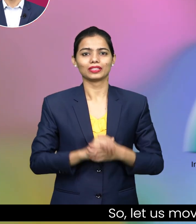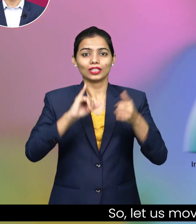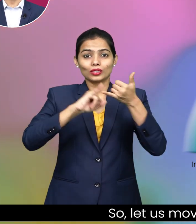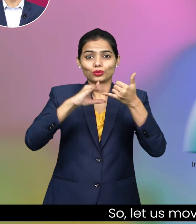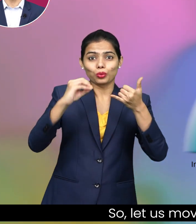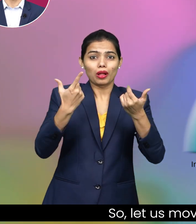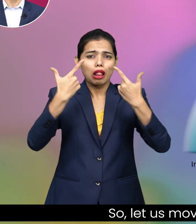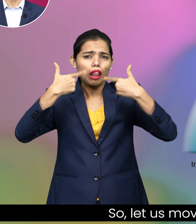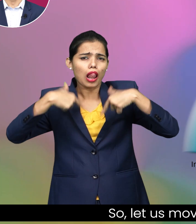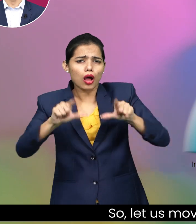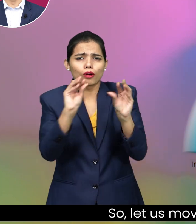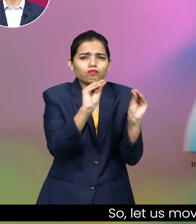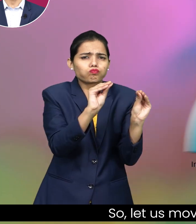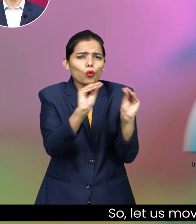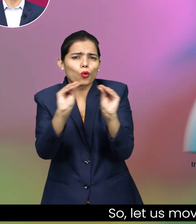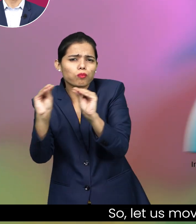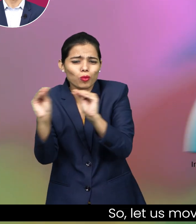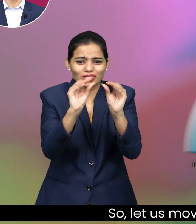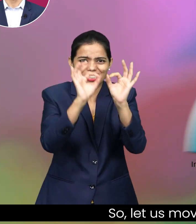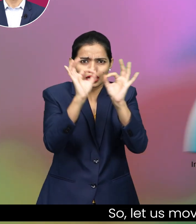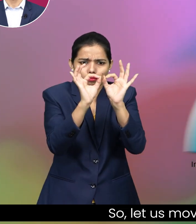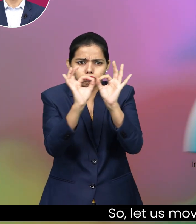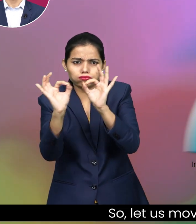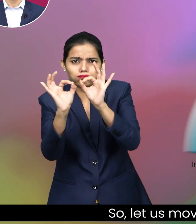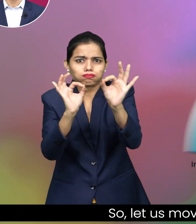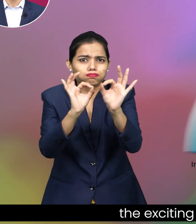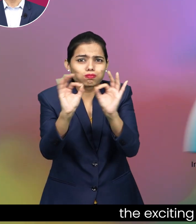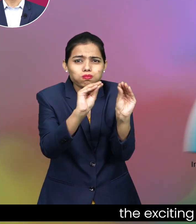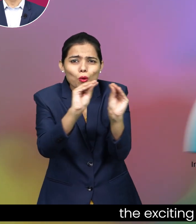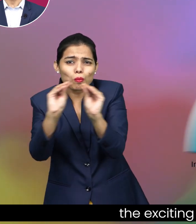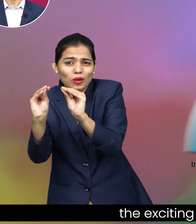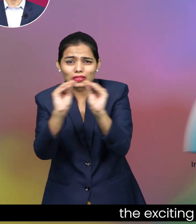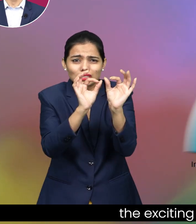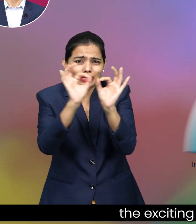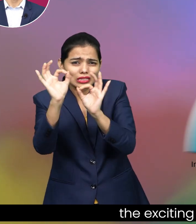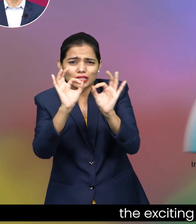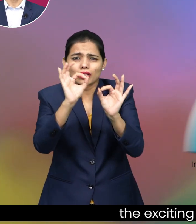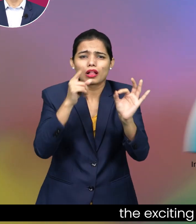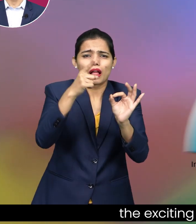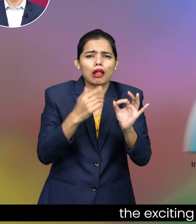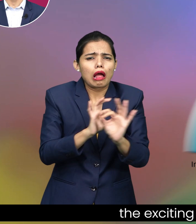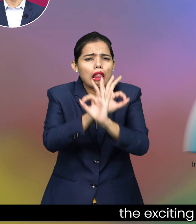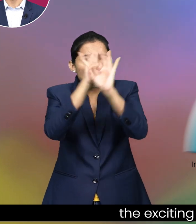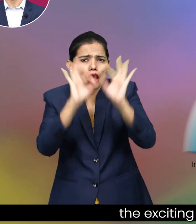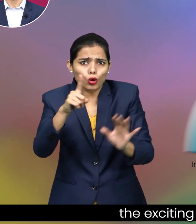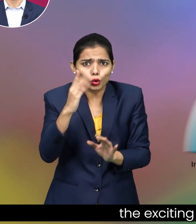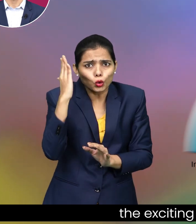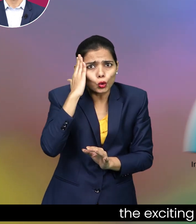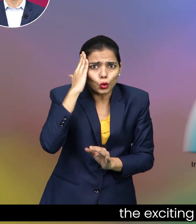so let us move on to the mitotic phase, the exciting part where cells